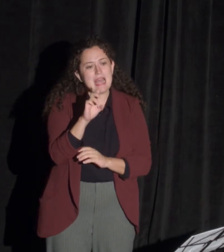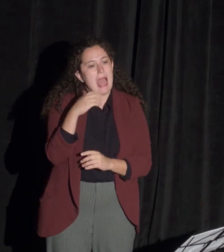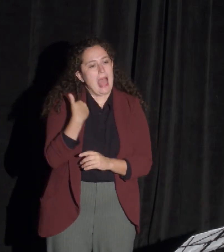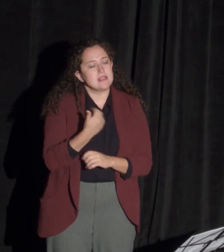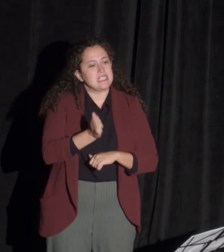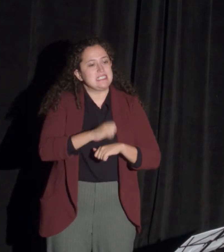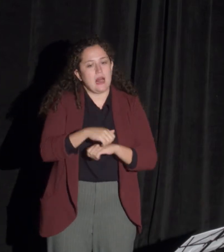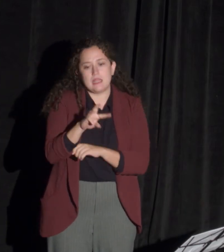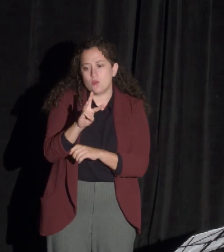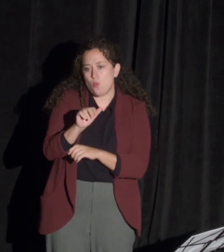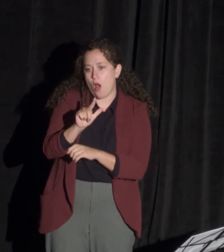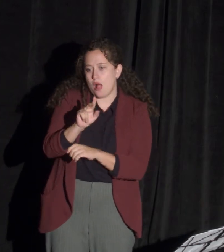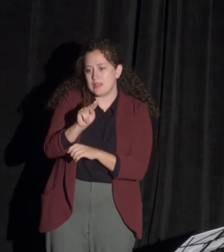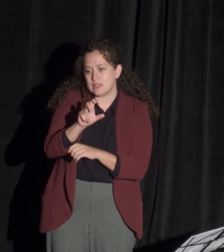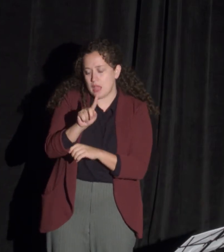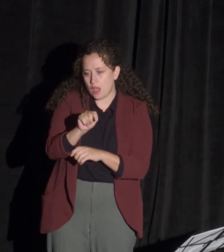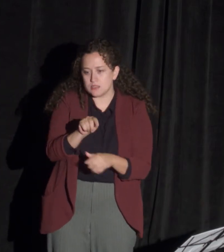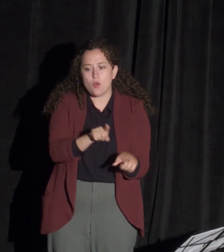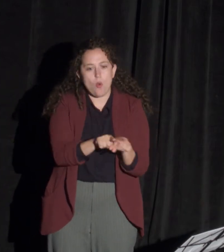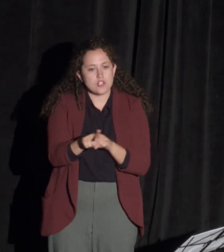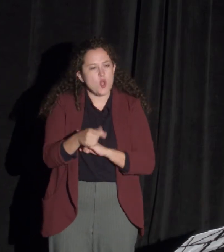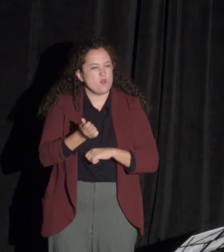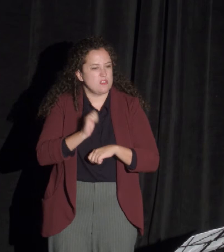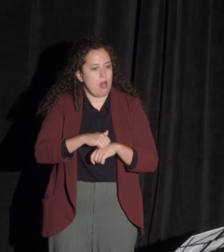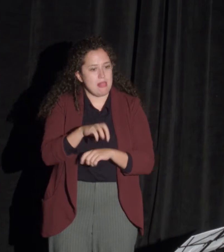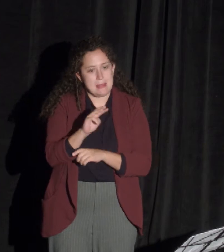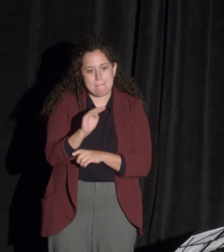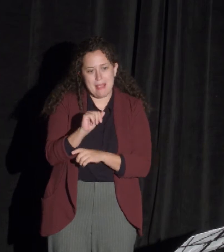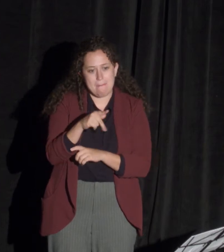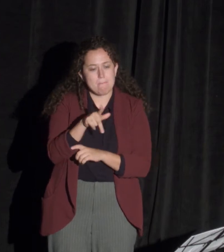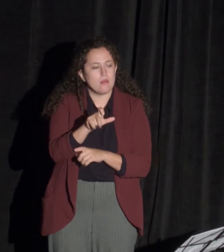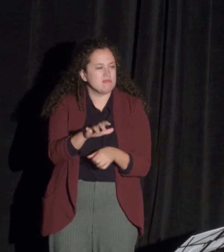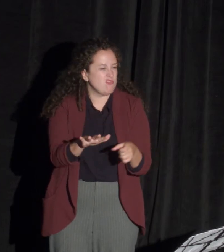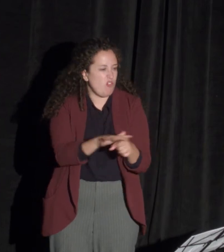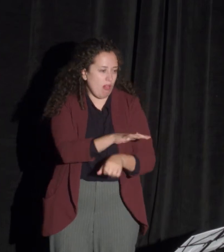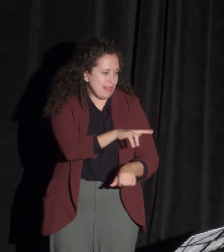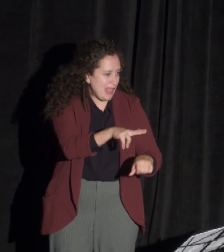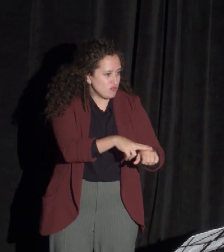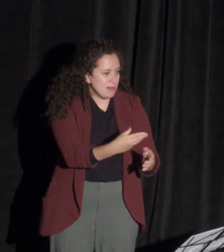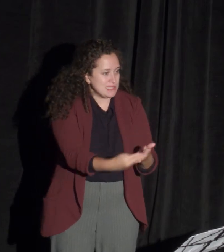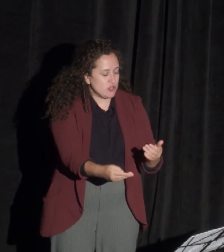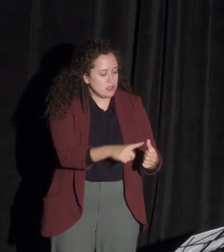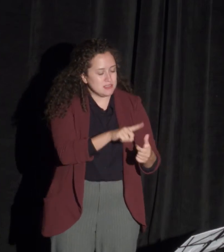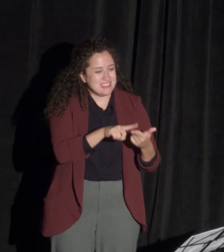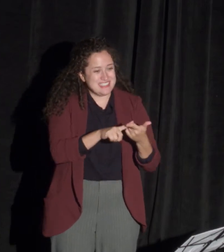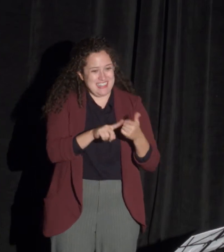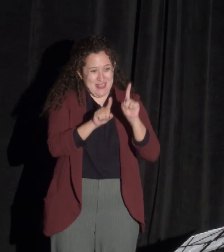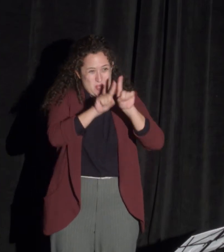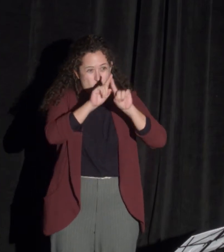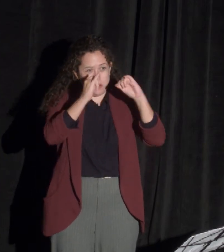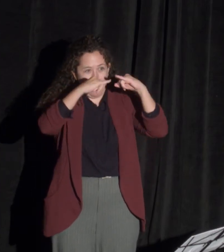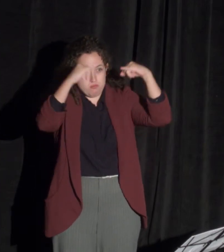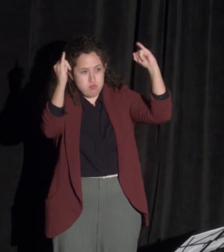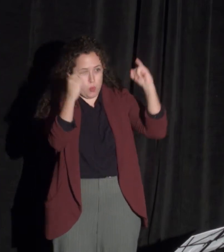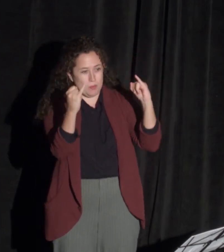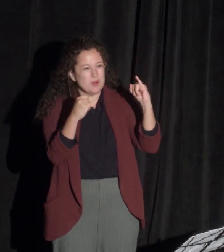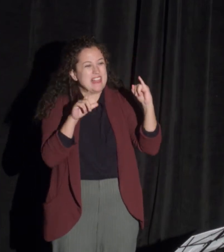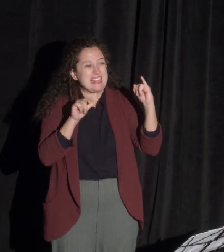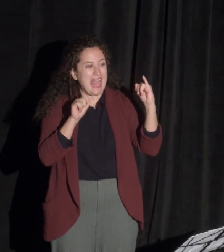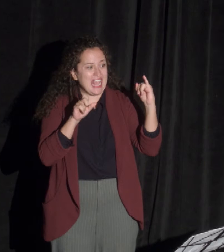as solid maple, all natural materials. The stars and the fins are laser cut aluminum. So everything is natural,